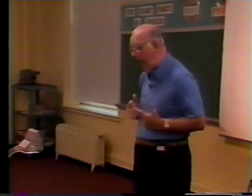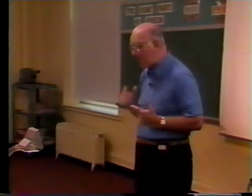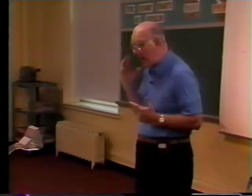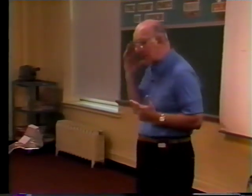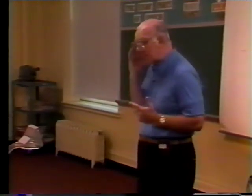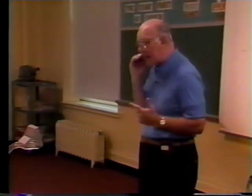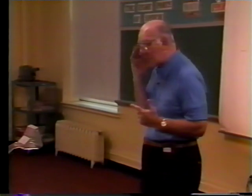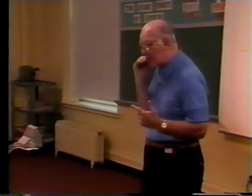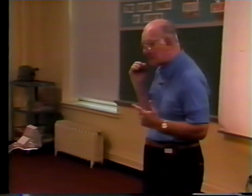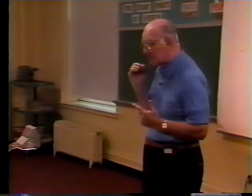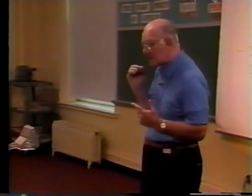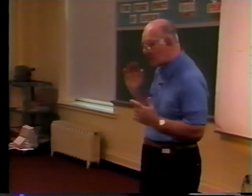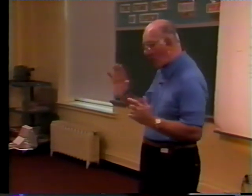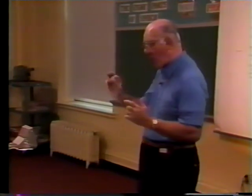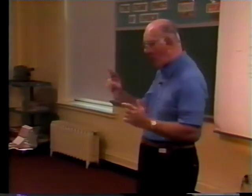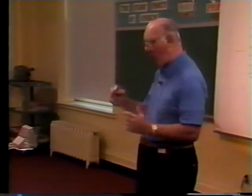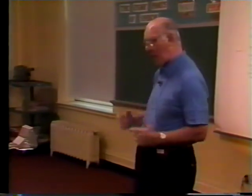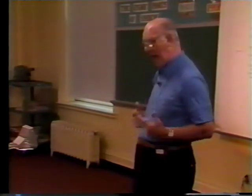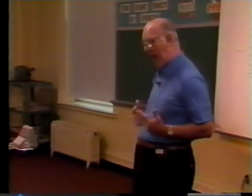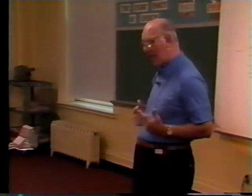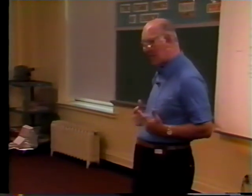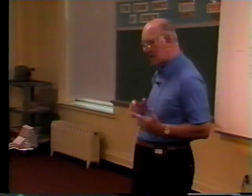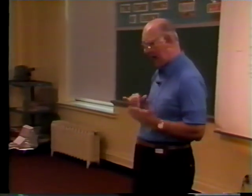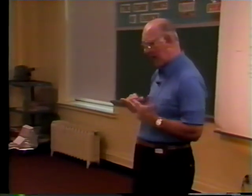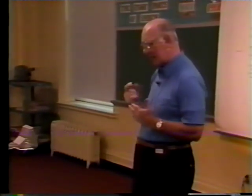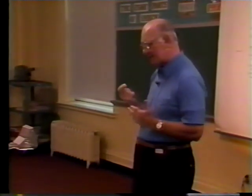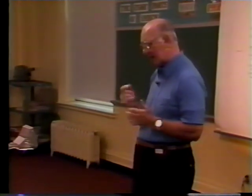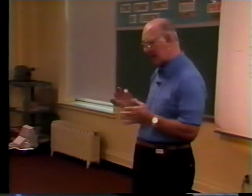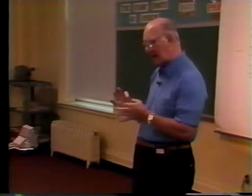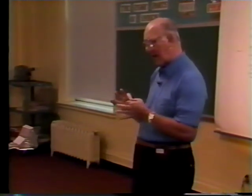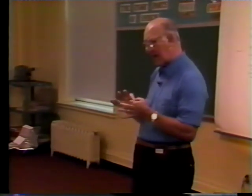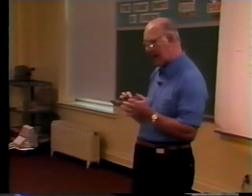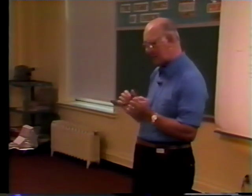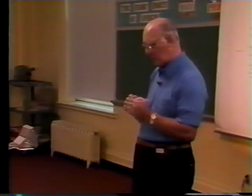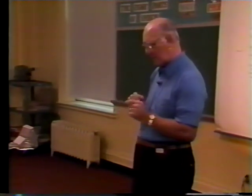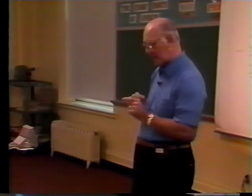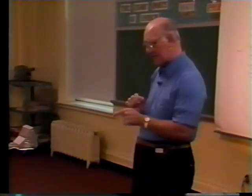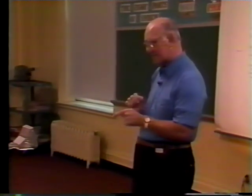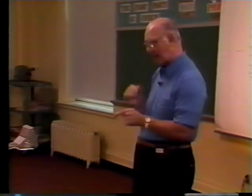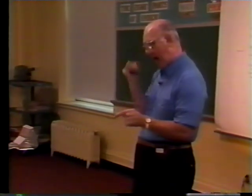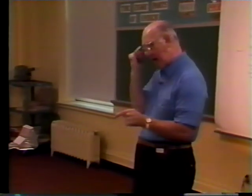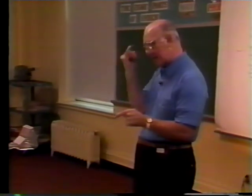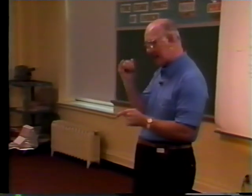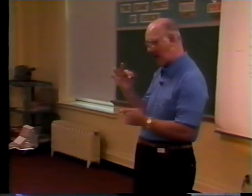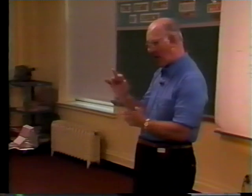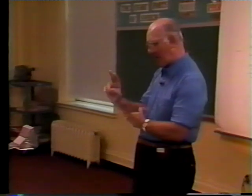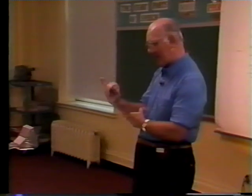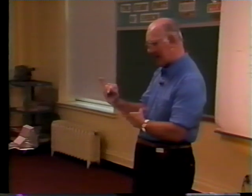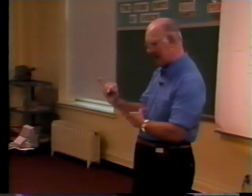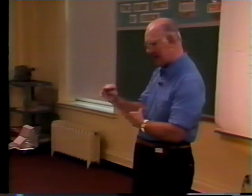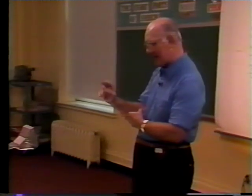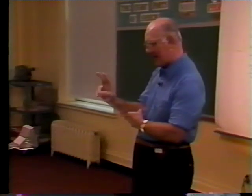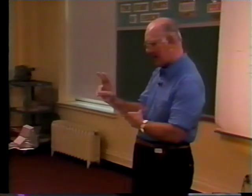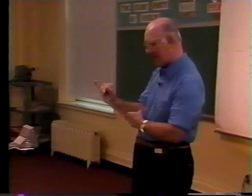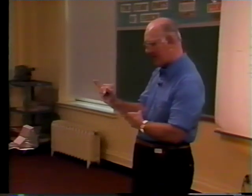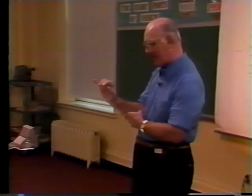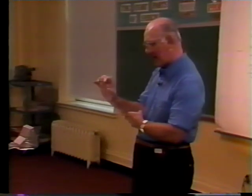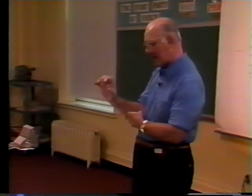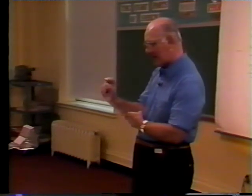life experience, your own life that is little connected with this idea of